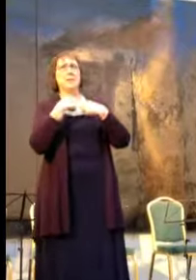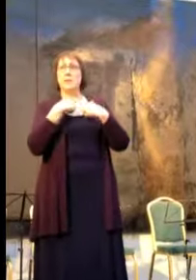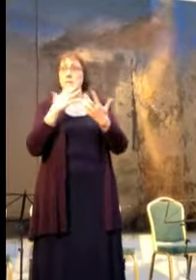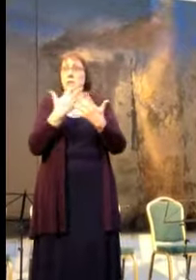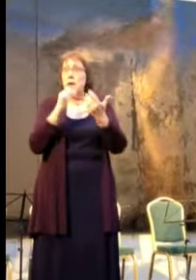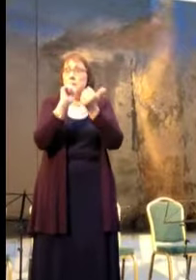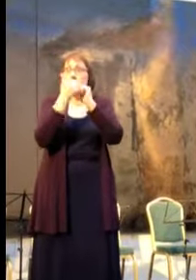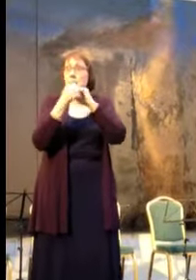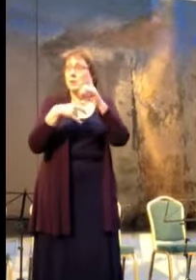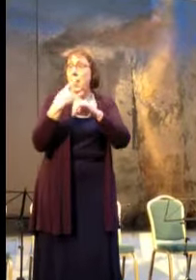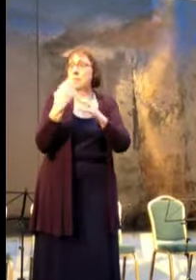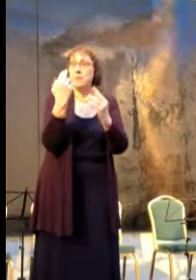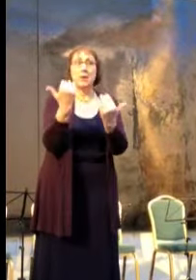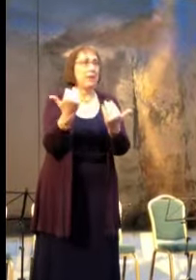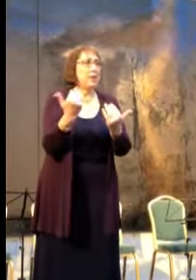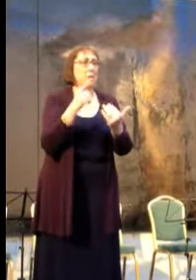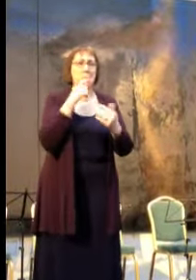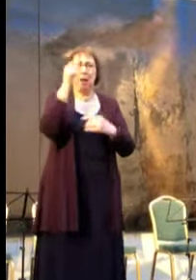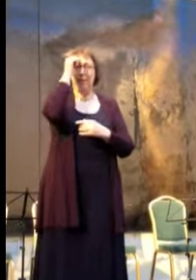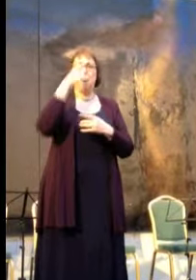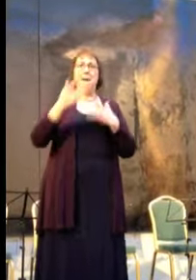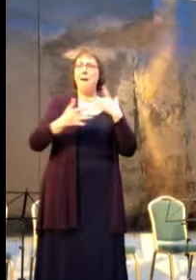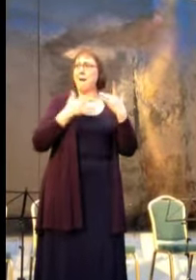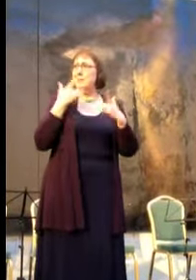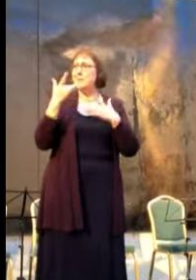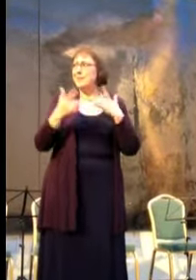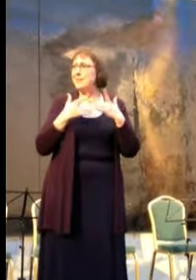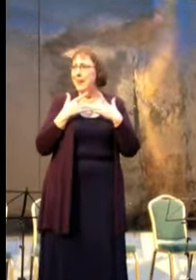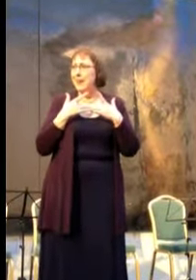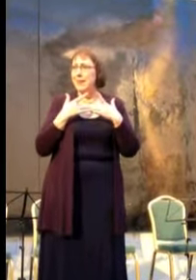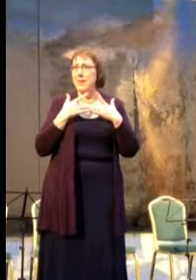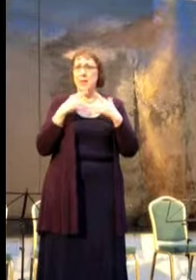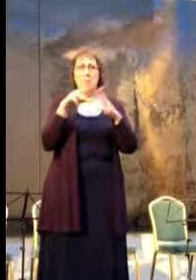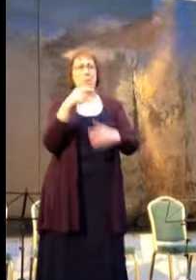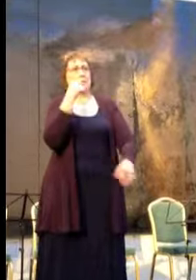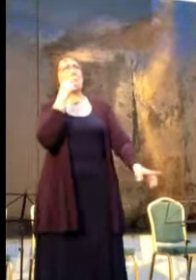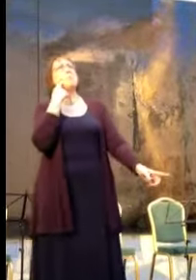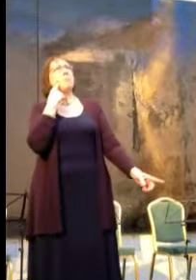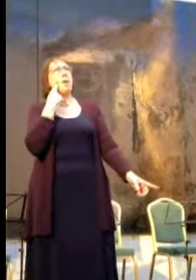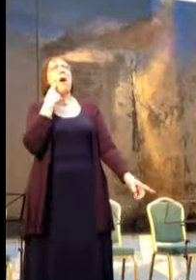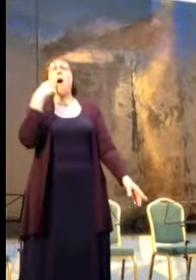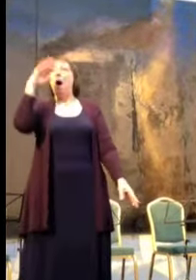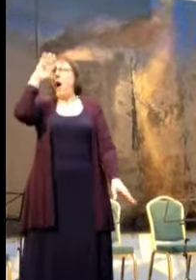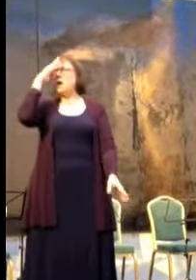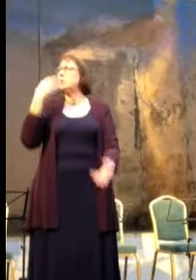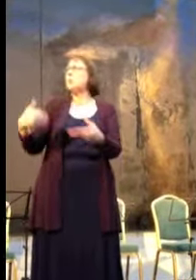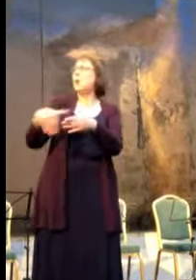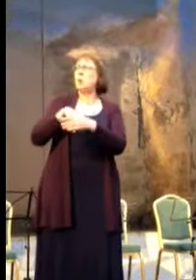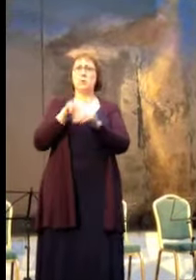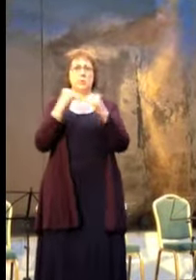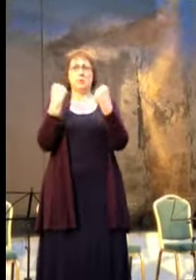that it's exciting to think that above all else they will say Ireland is an inclusive